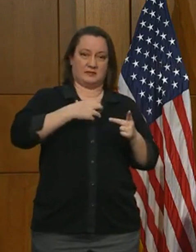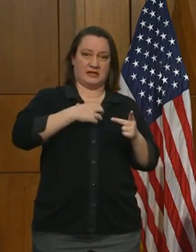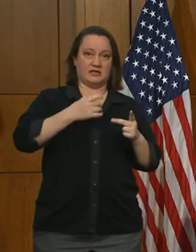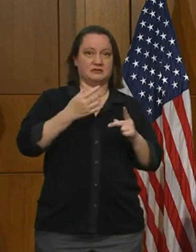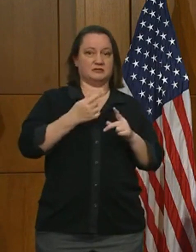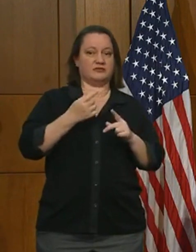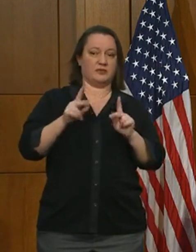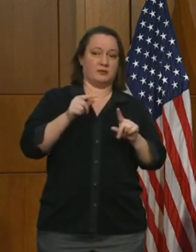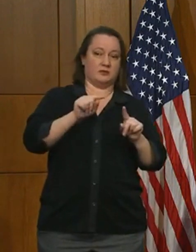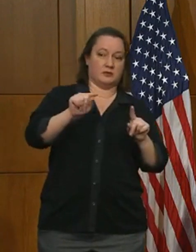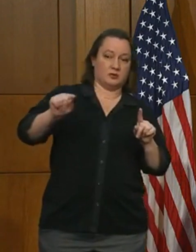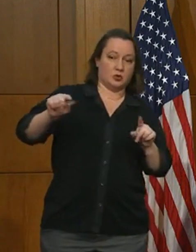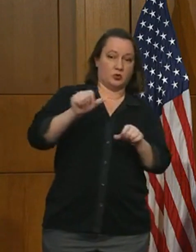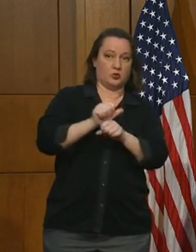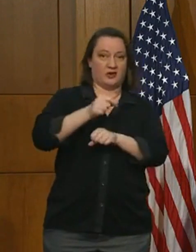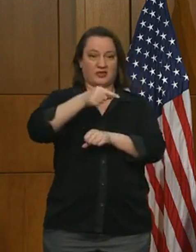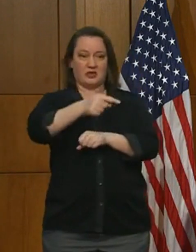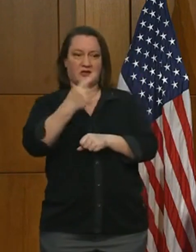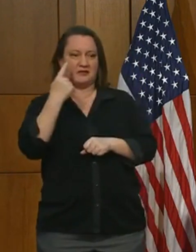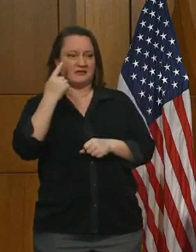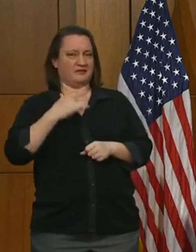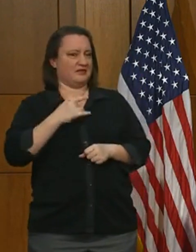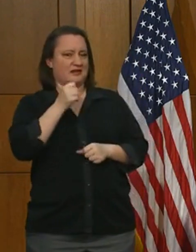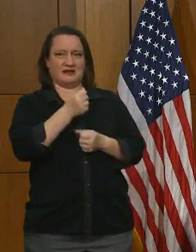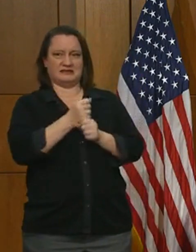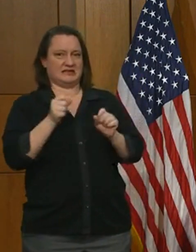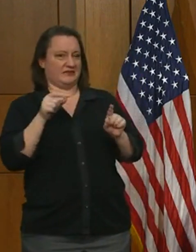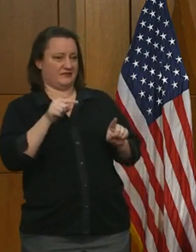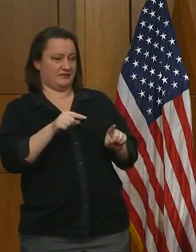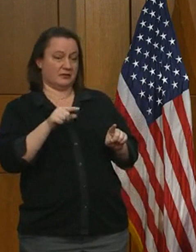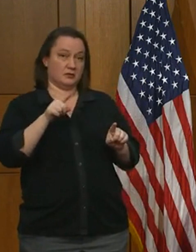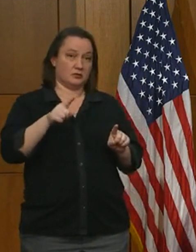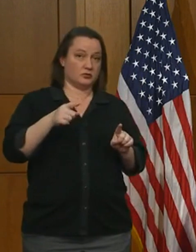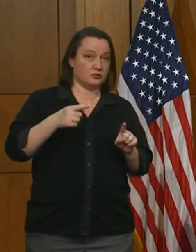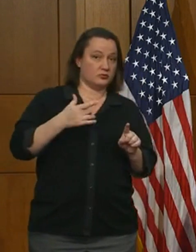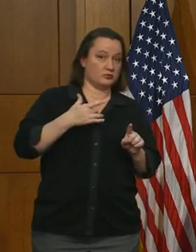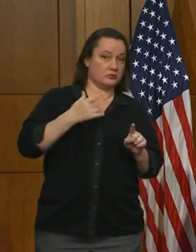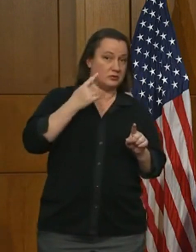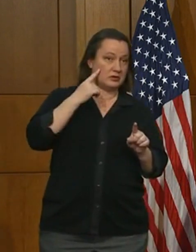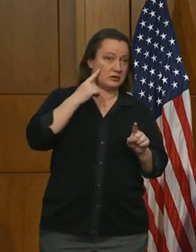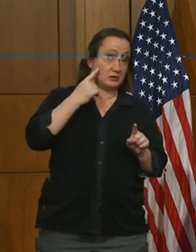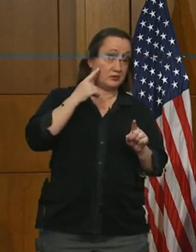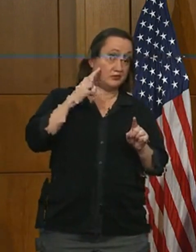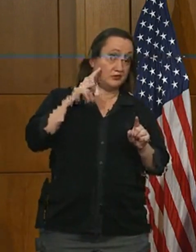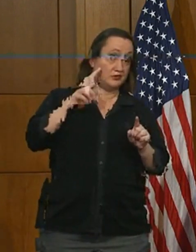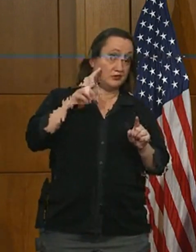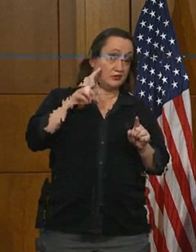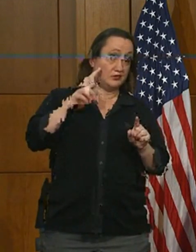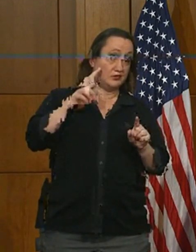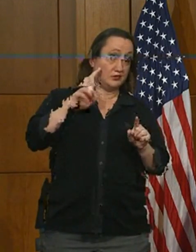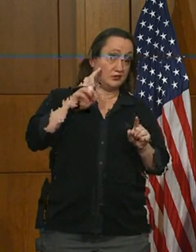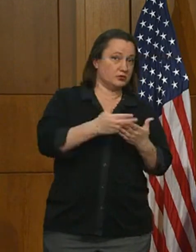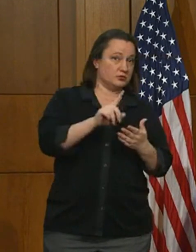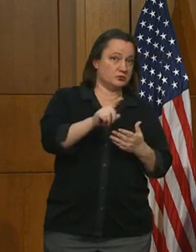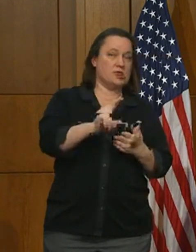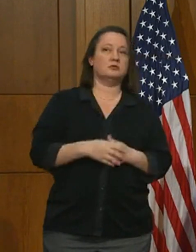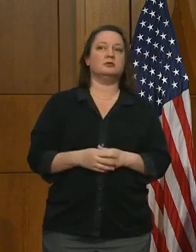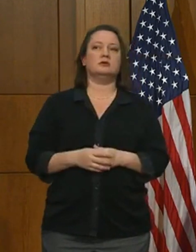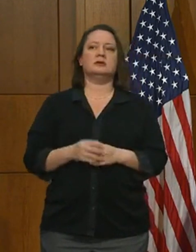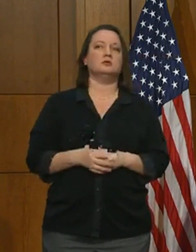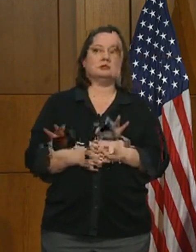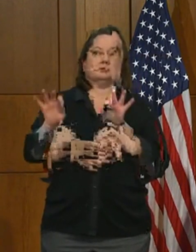know, it's very important to me, it's very important to our administration that if people don't feel comfortable